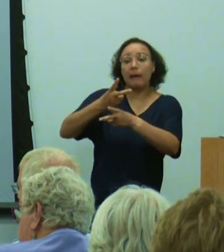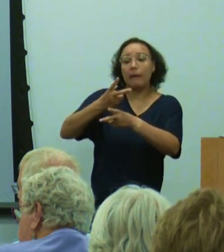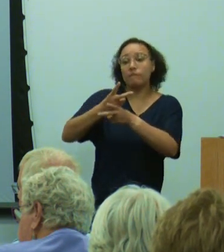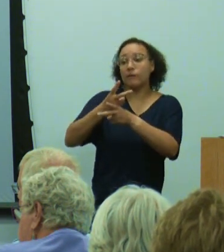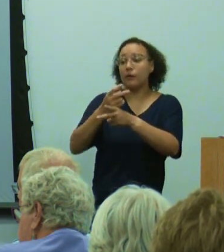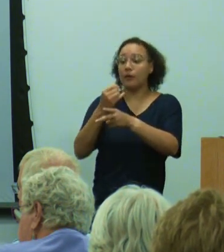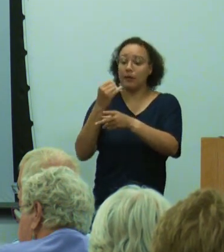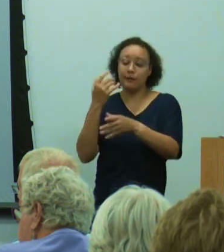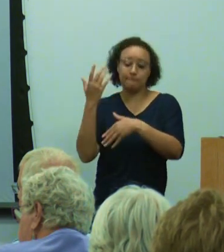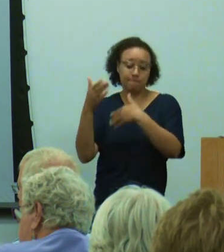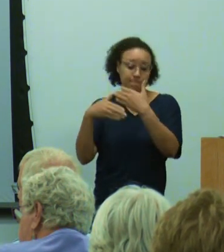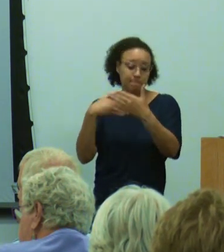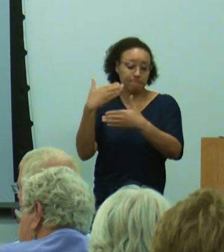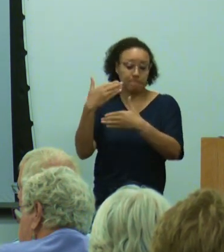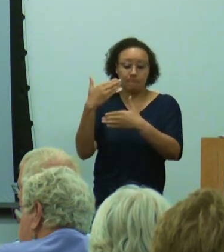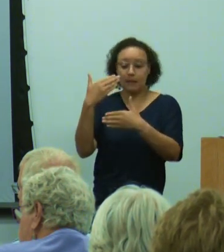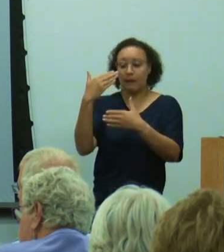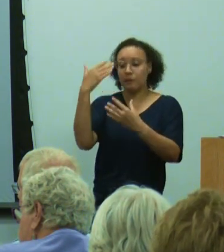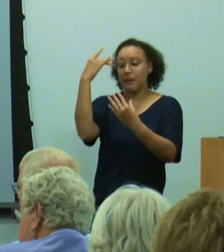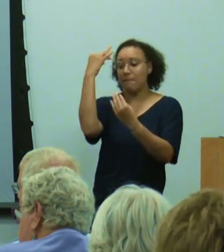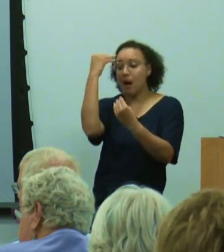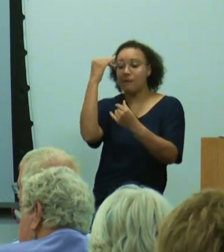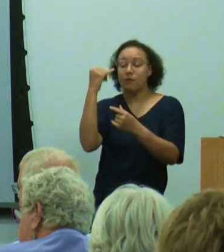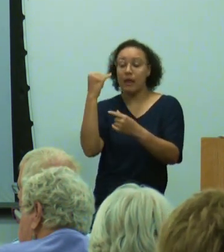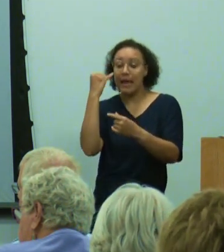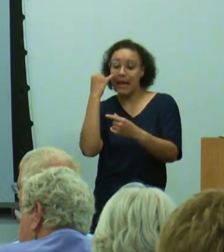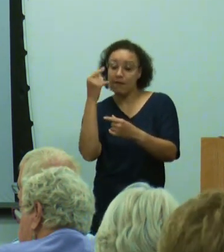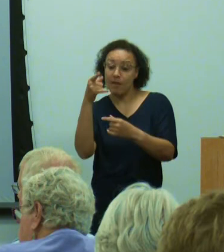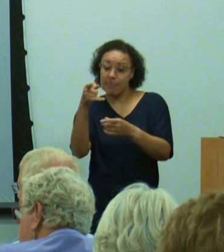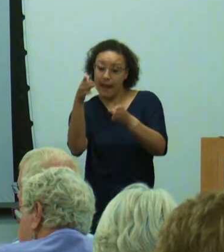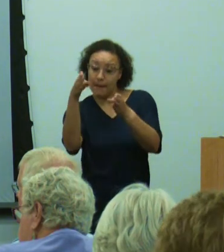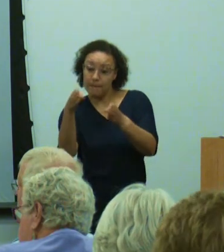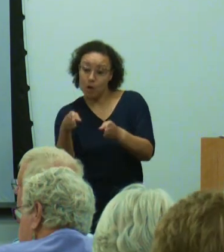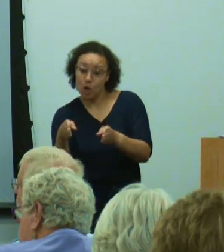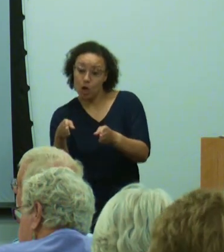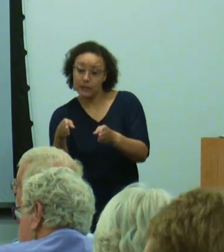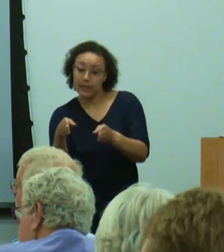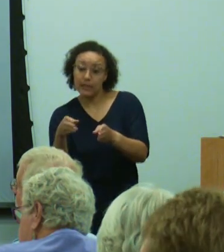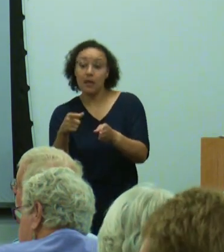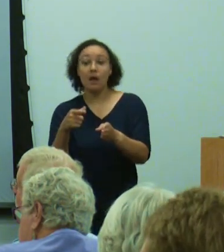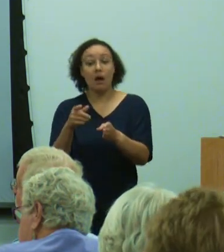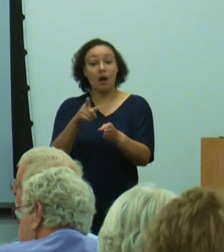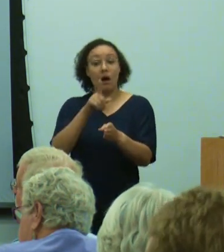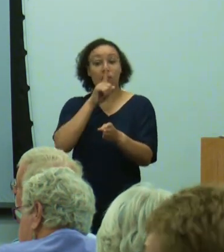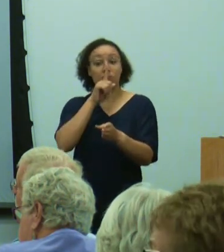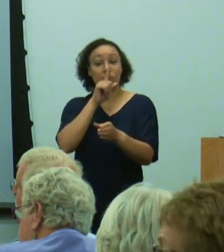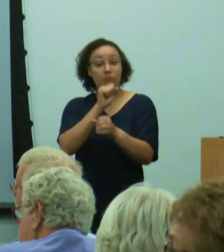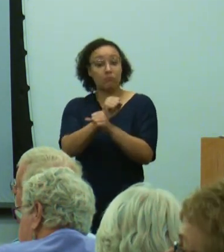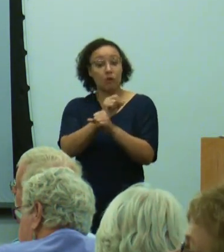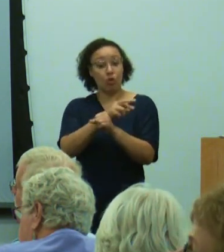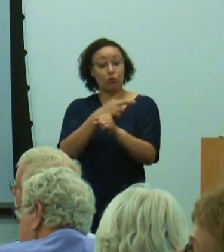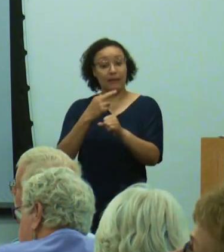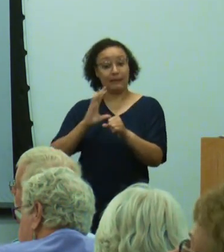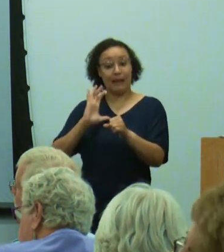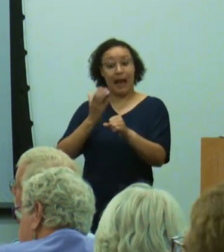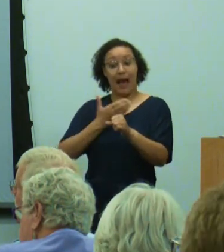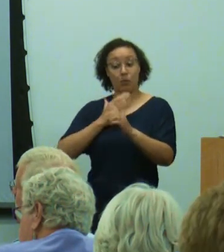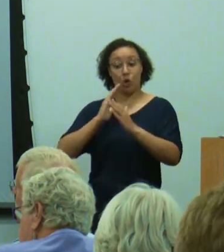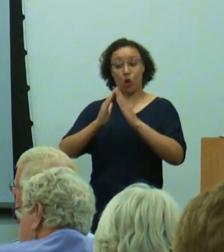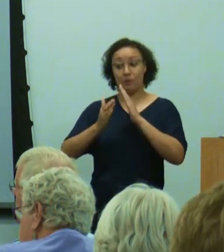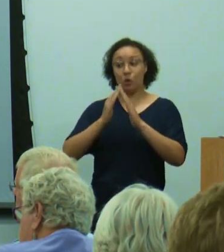an individual poses a risk to their community in determining